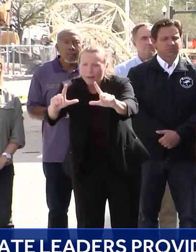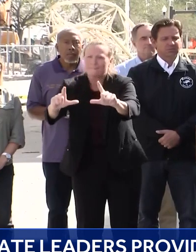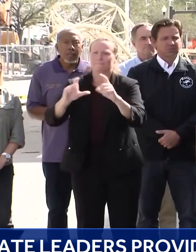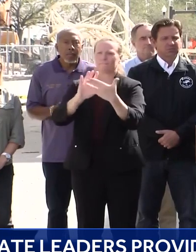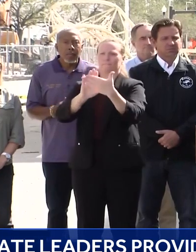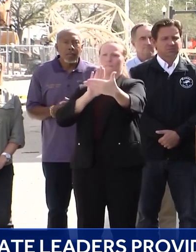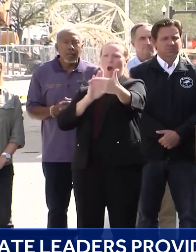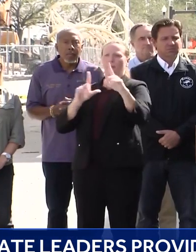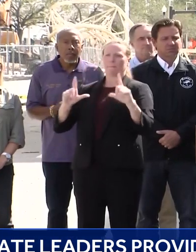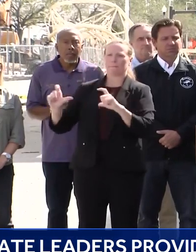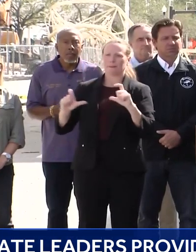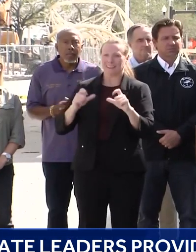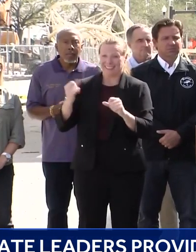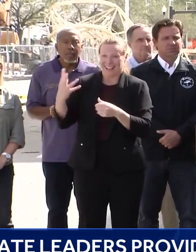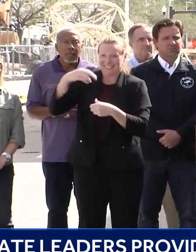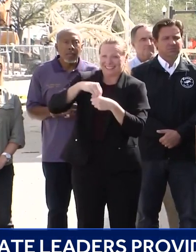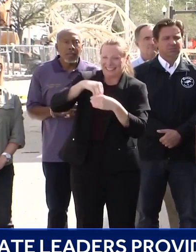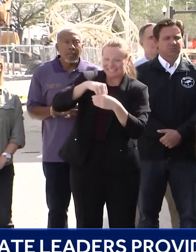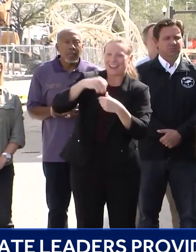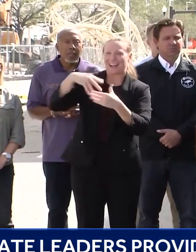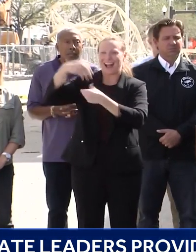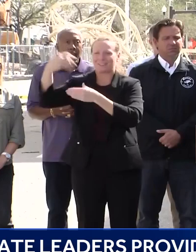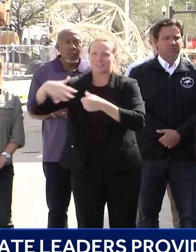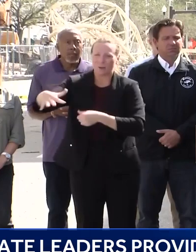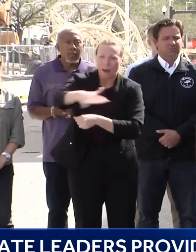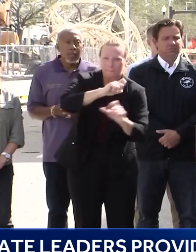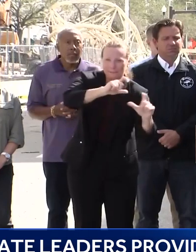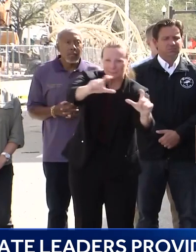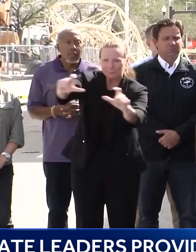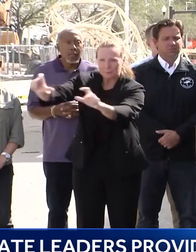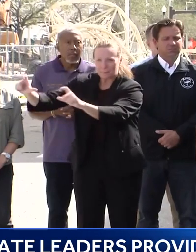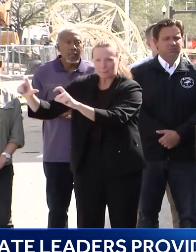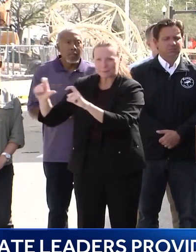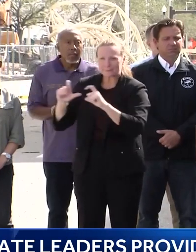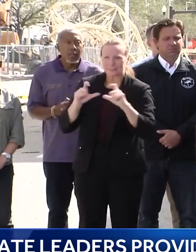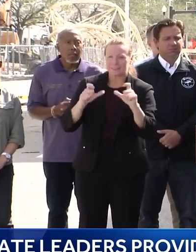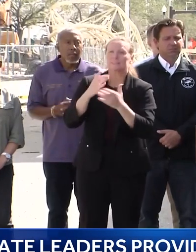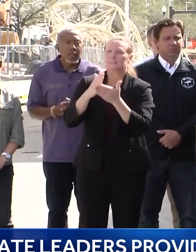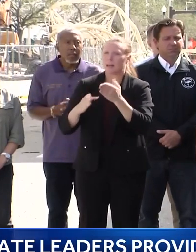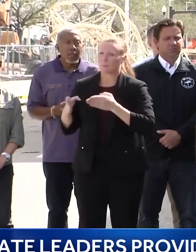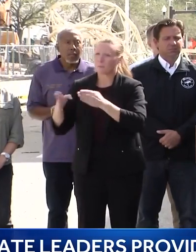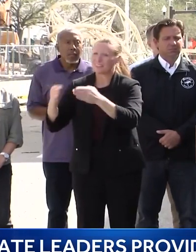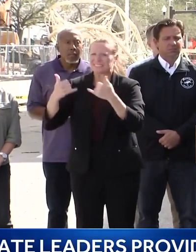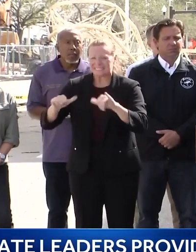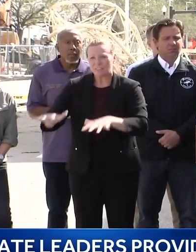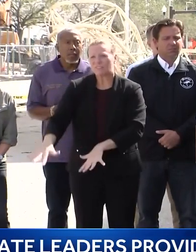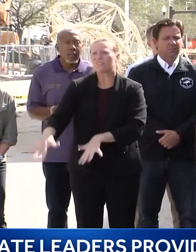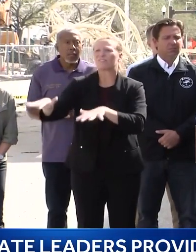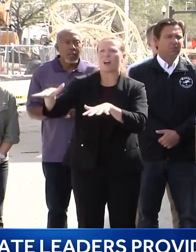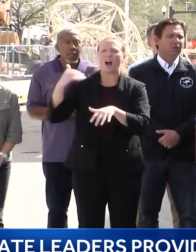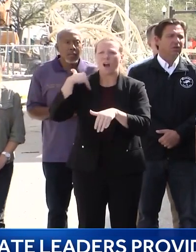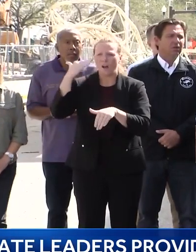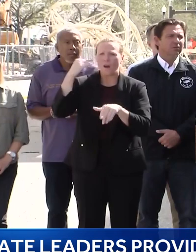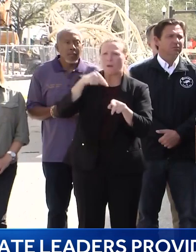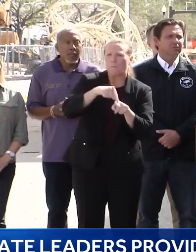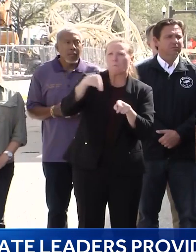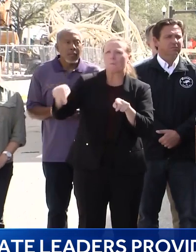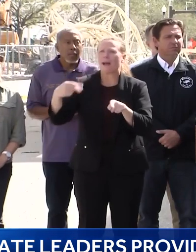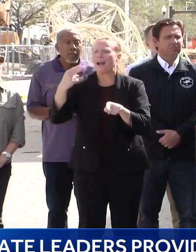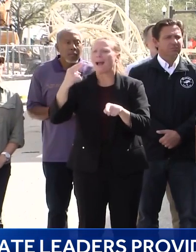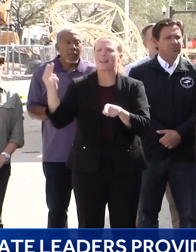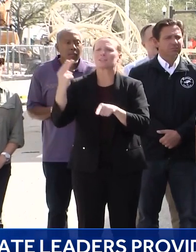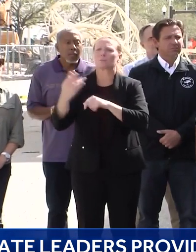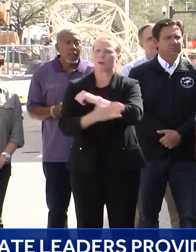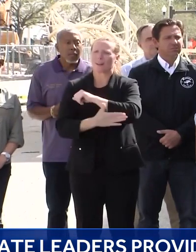to do that inside and outside of your home. Some roadways are still flooded. I know over in the Hillsborough County area,